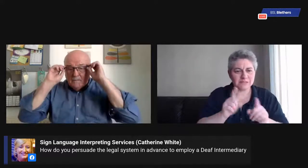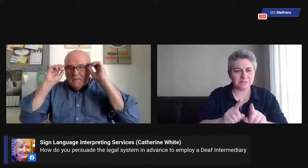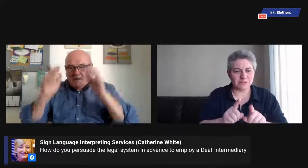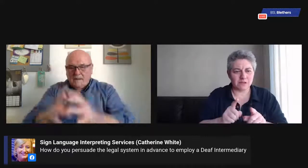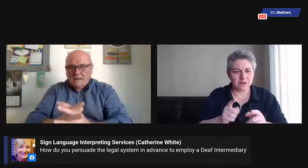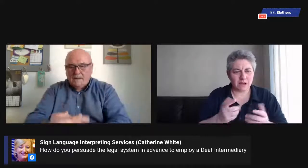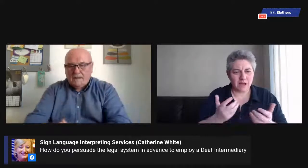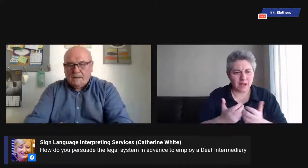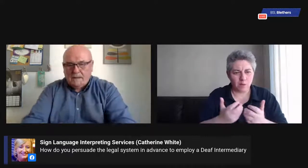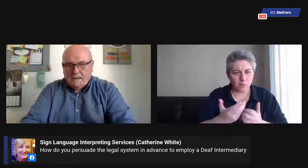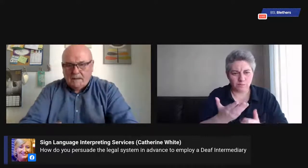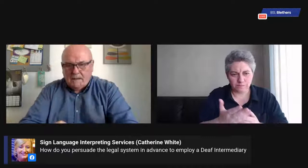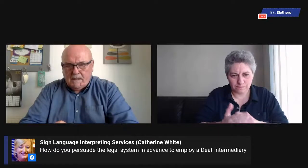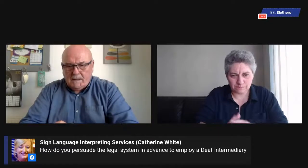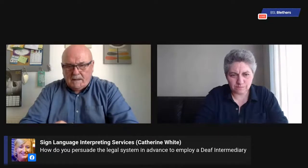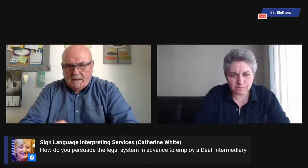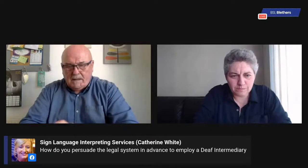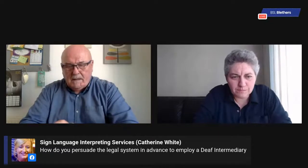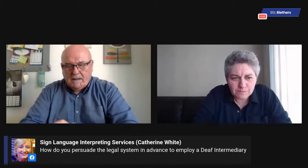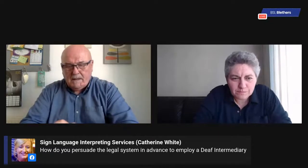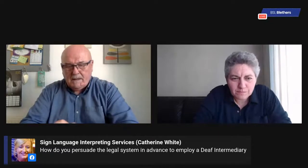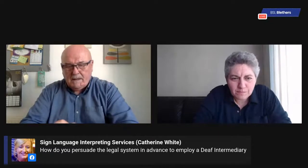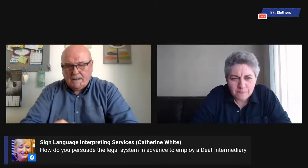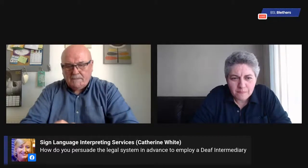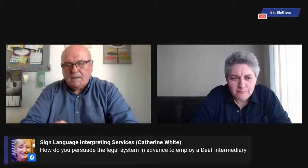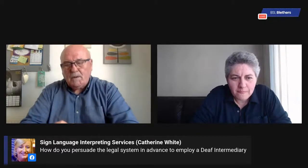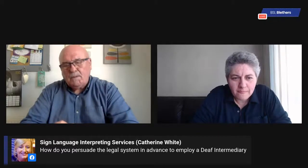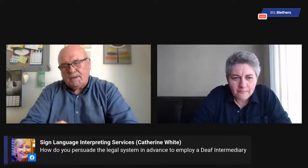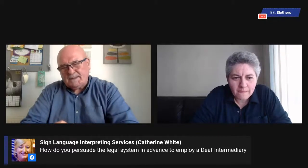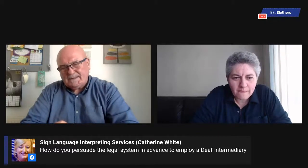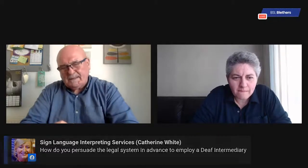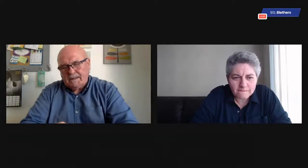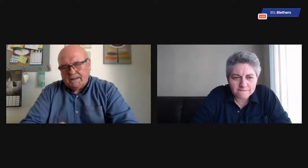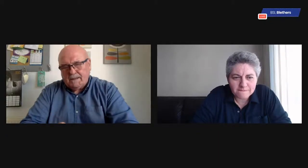intermediary? How would you go about that, Craig?